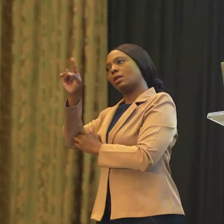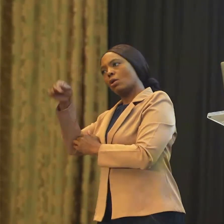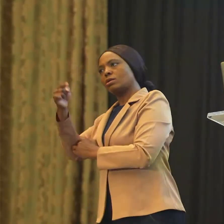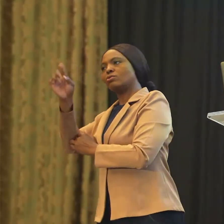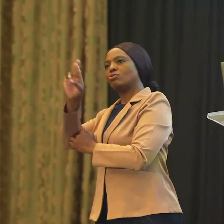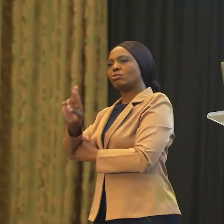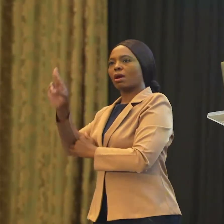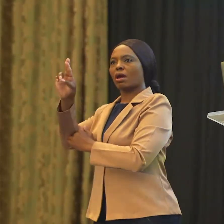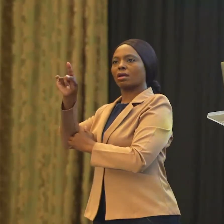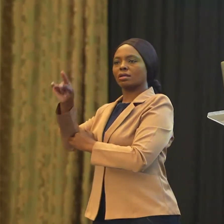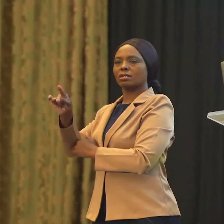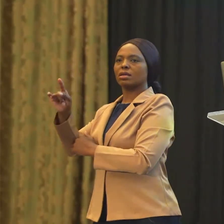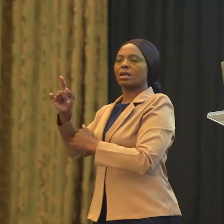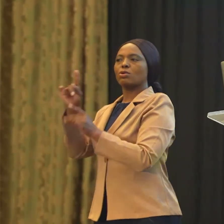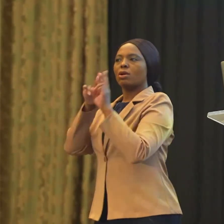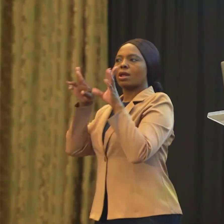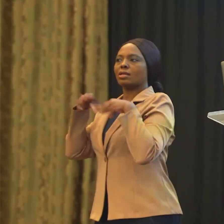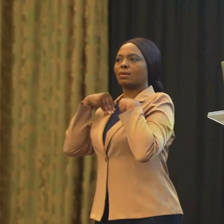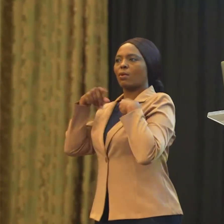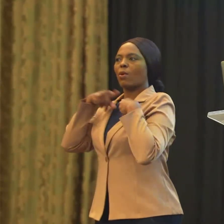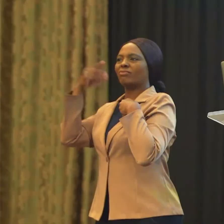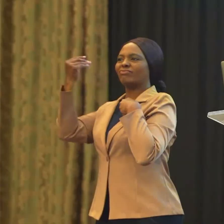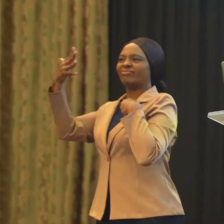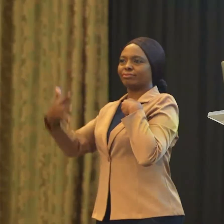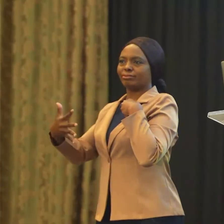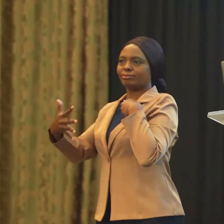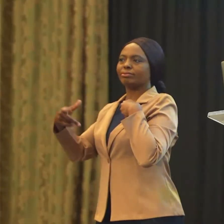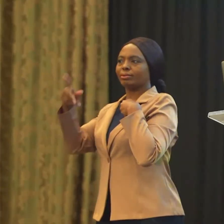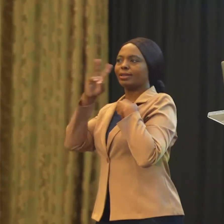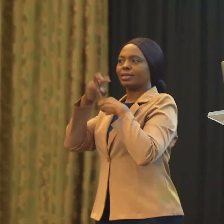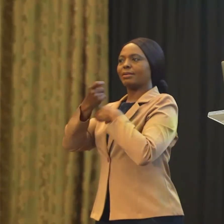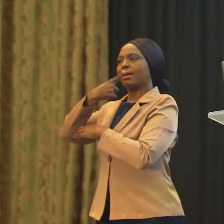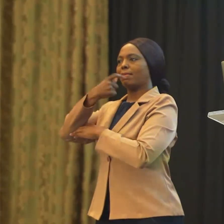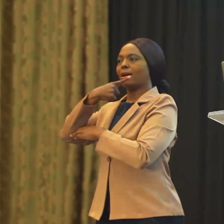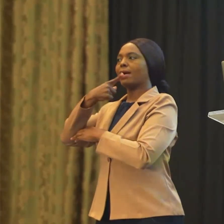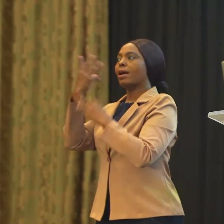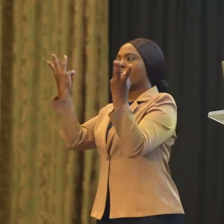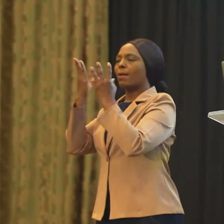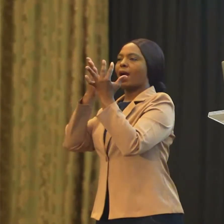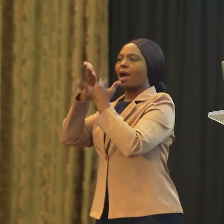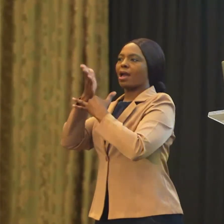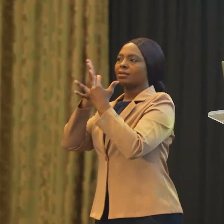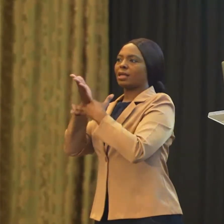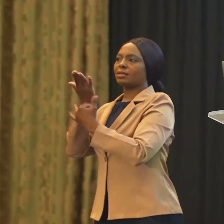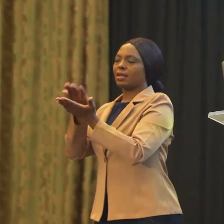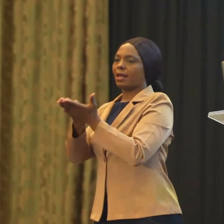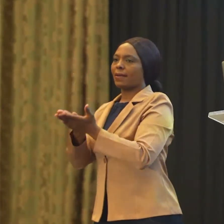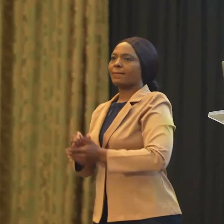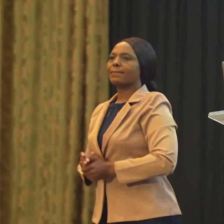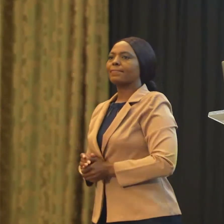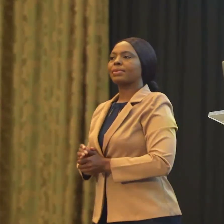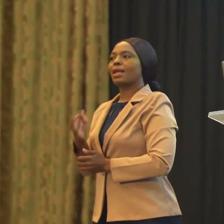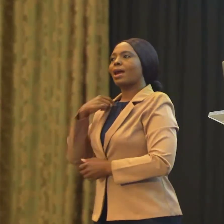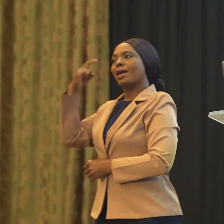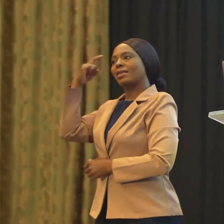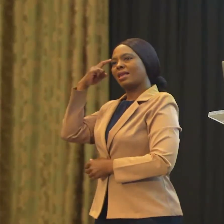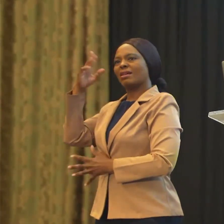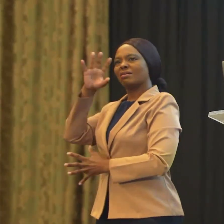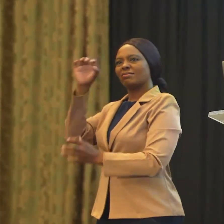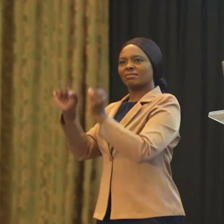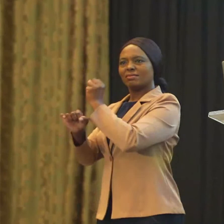not acceptable, and we need to continue to advocate for better access to that as well. I think that's all,